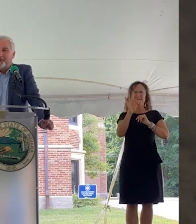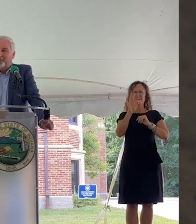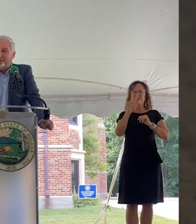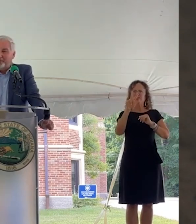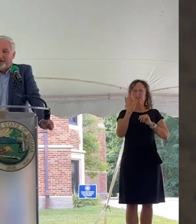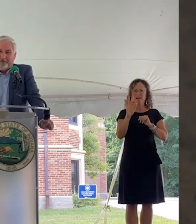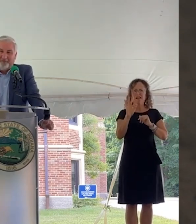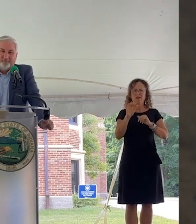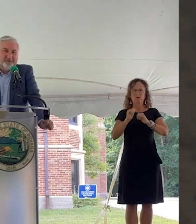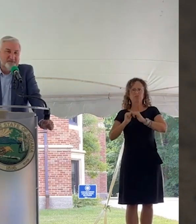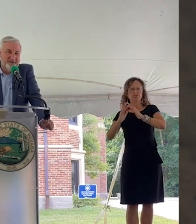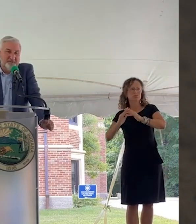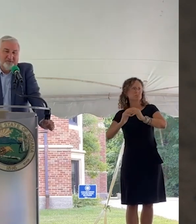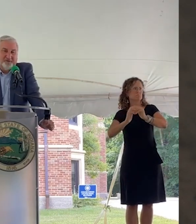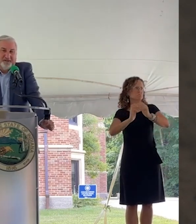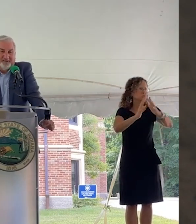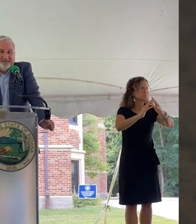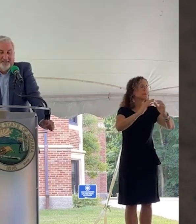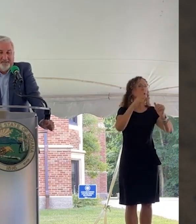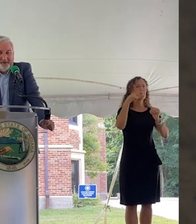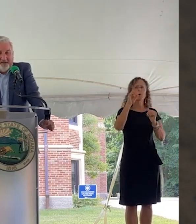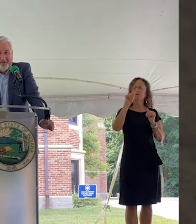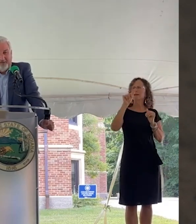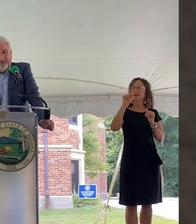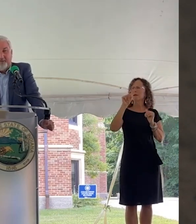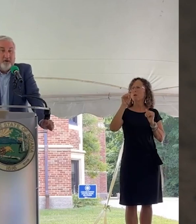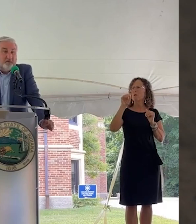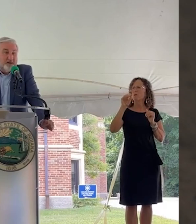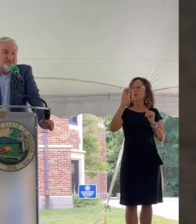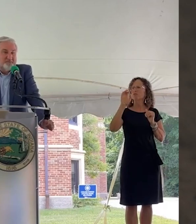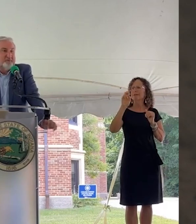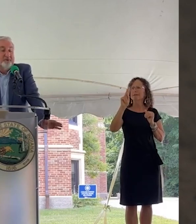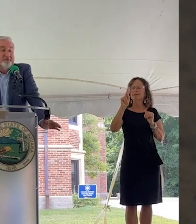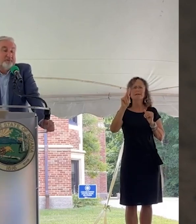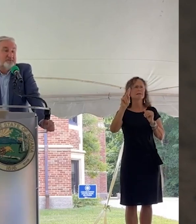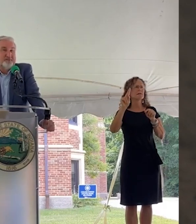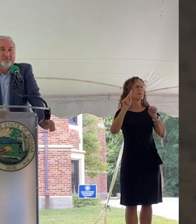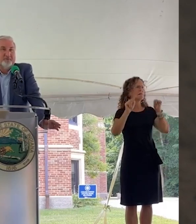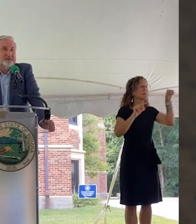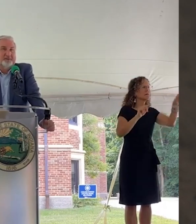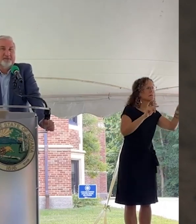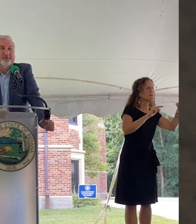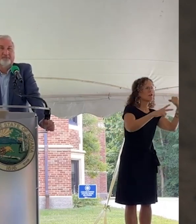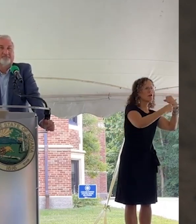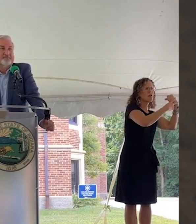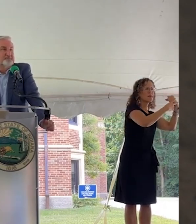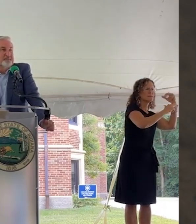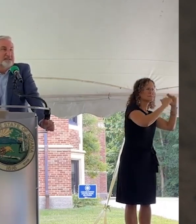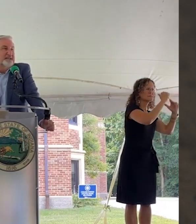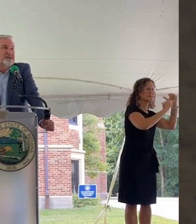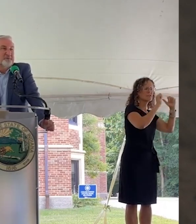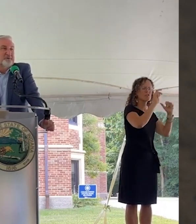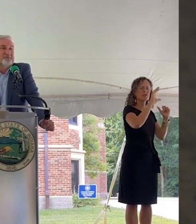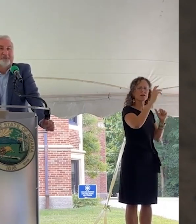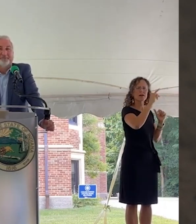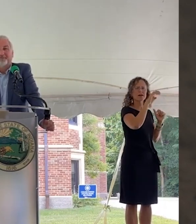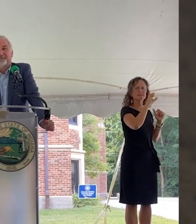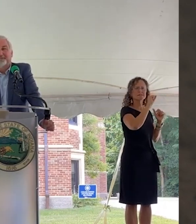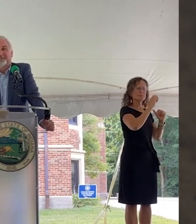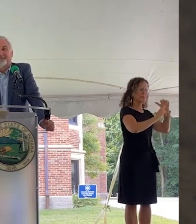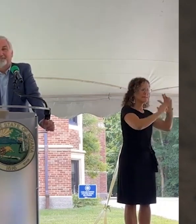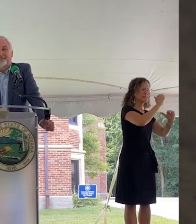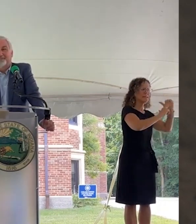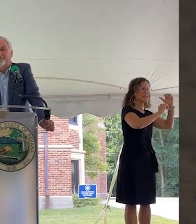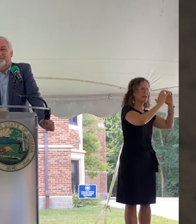we add one at Potato Creek, and I think about the archives building, replacing a building that had a leaking roof on